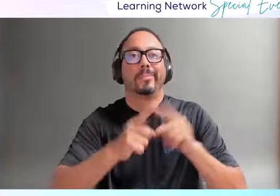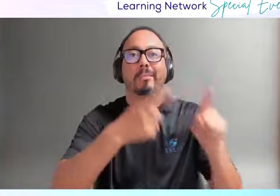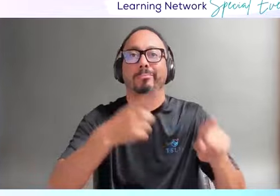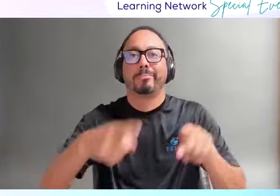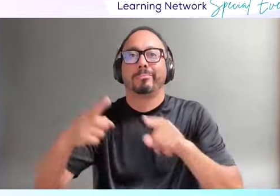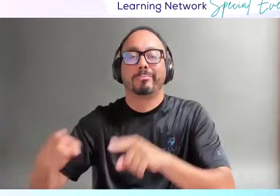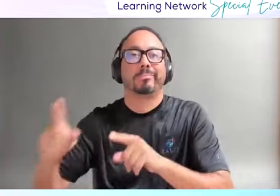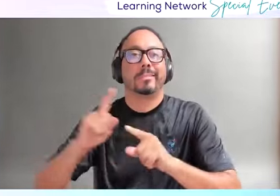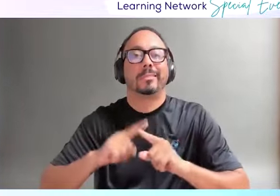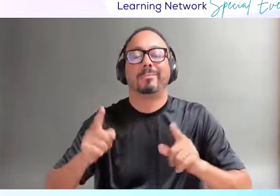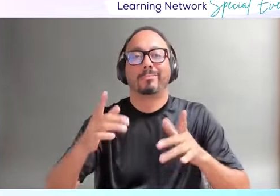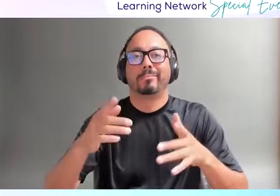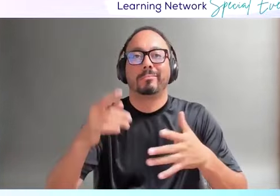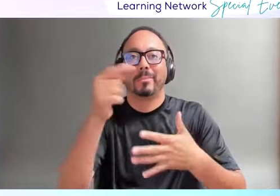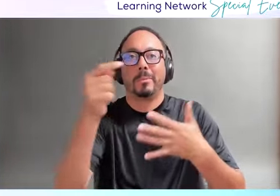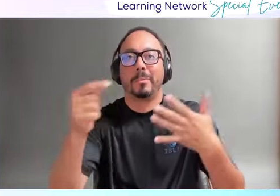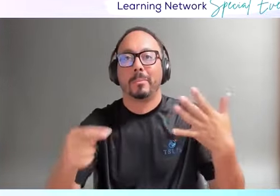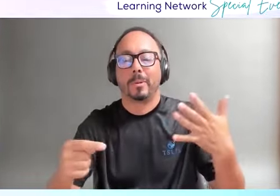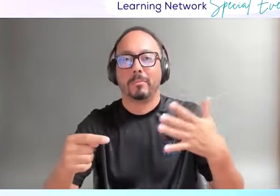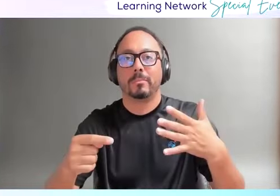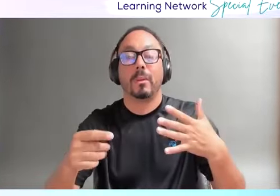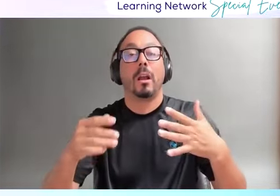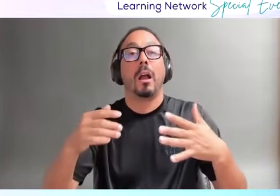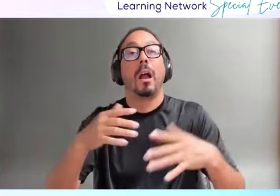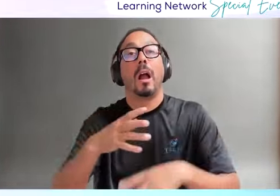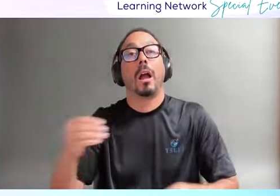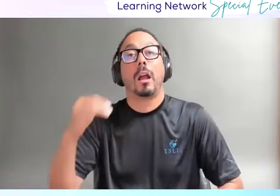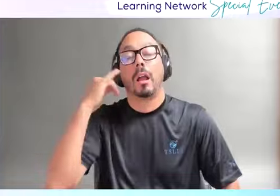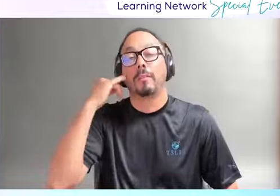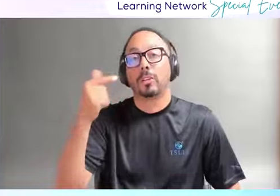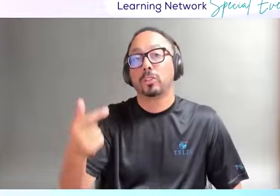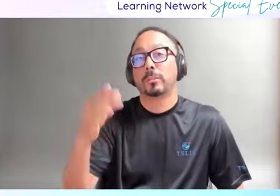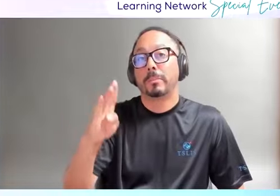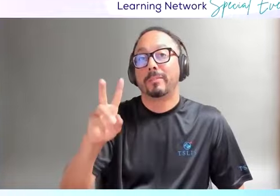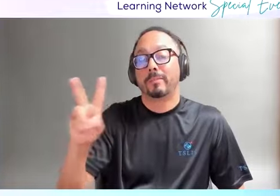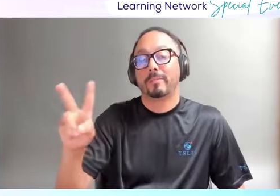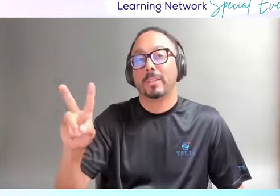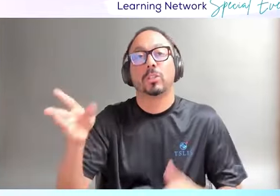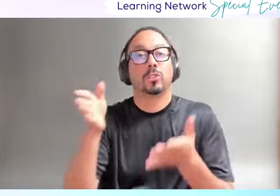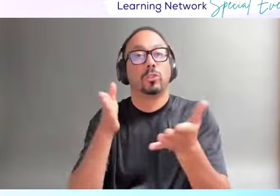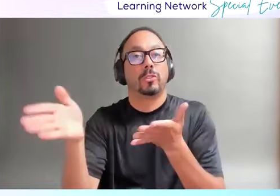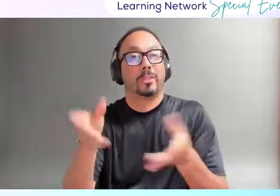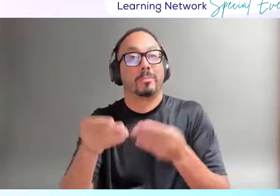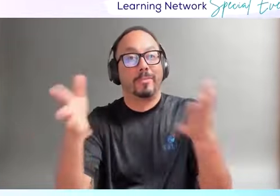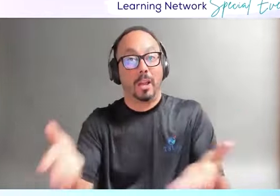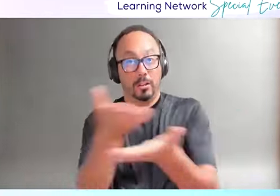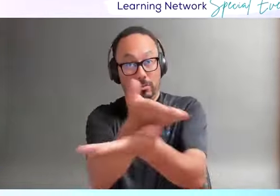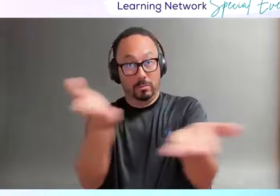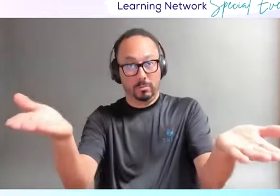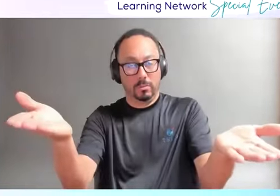as a GBV provider or service, you might want to think about all of this if you're